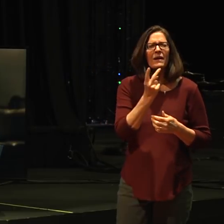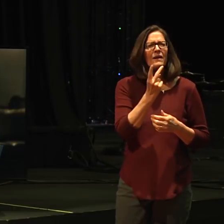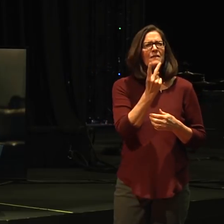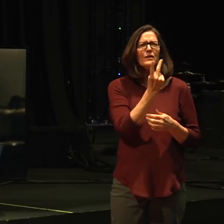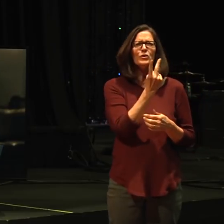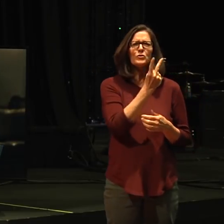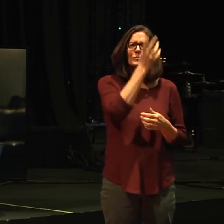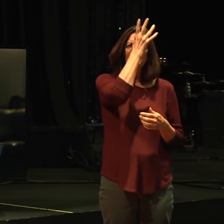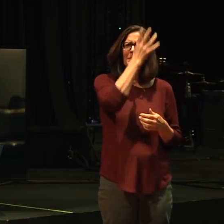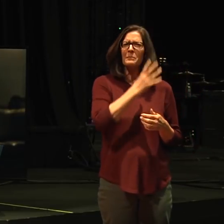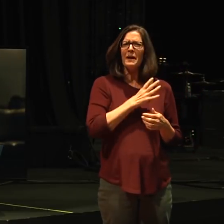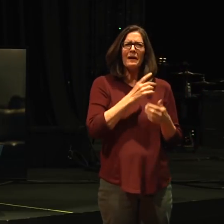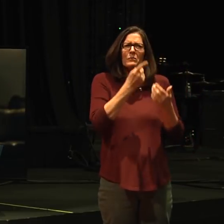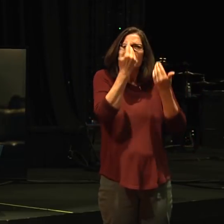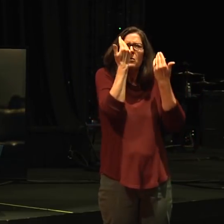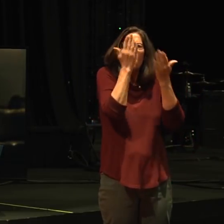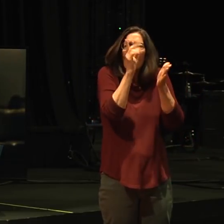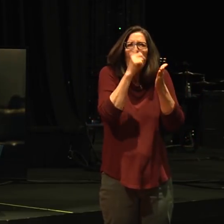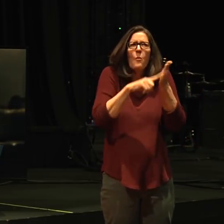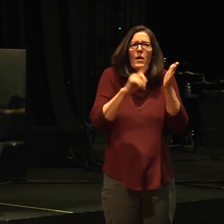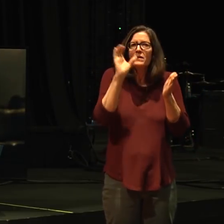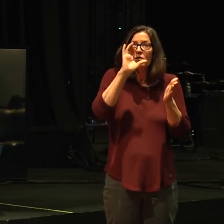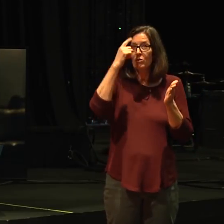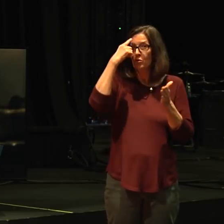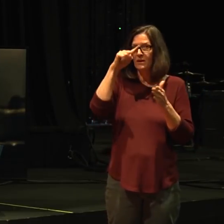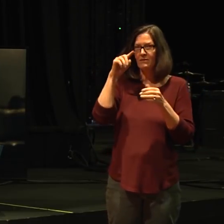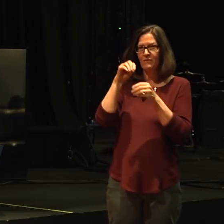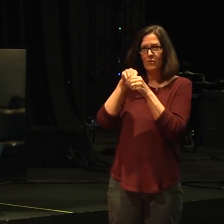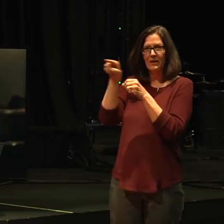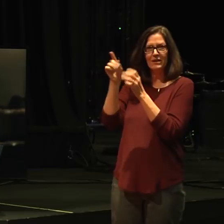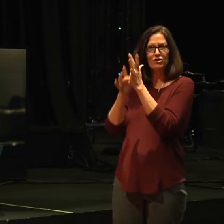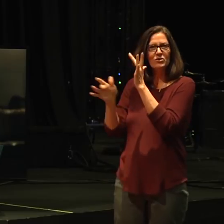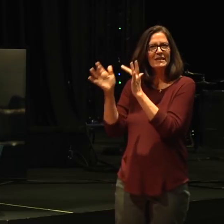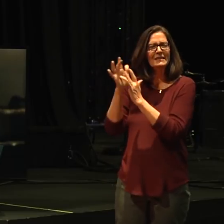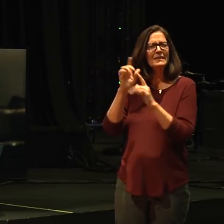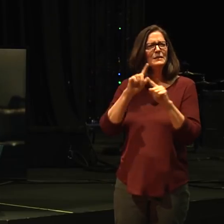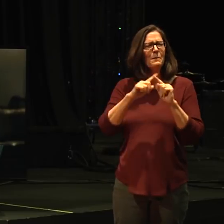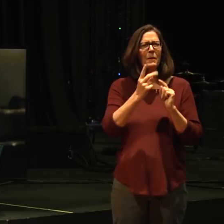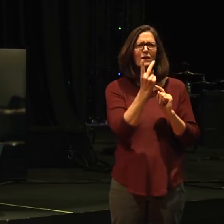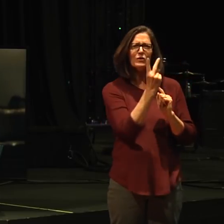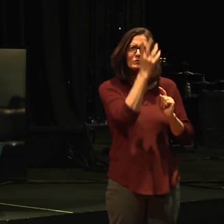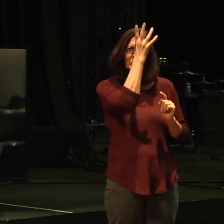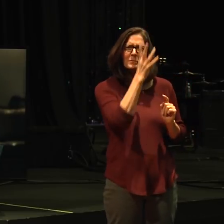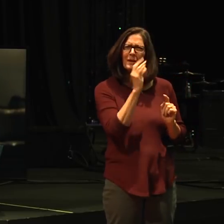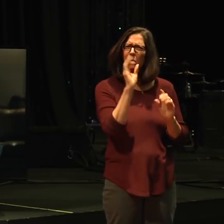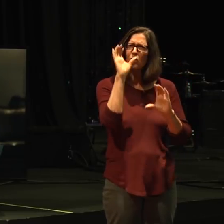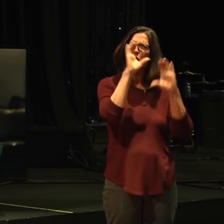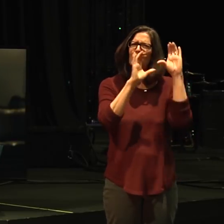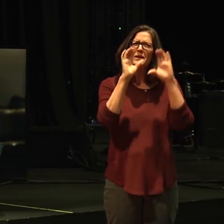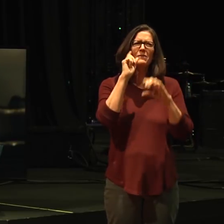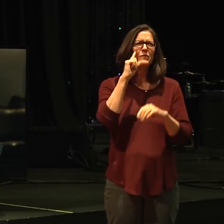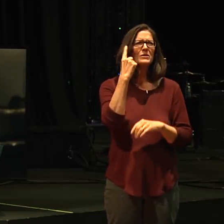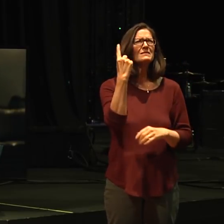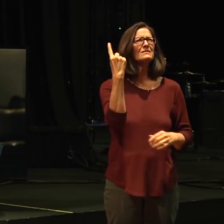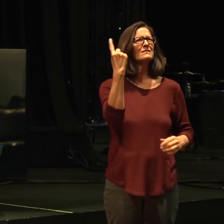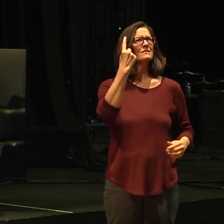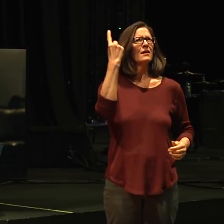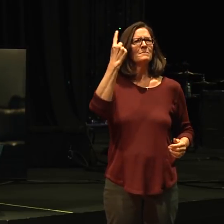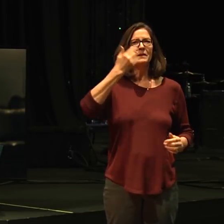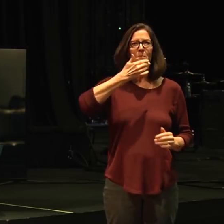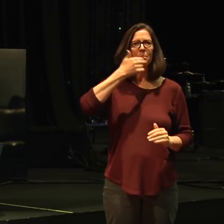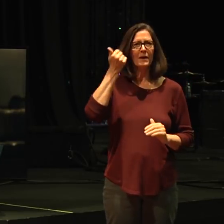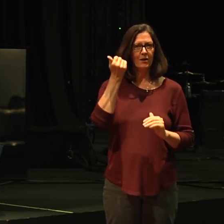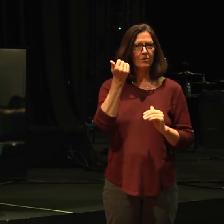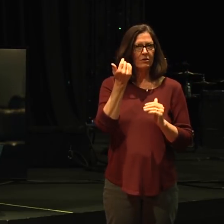they knew what they were looking for in Jesus. I think they were just looking for something like better than what they had